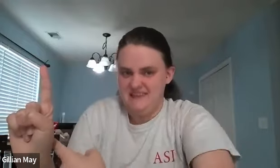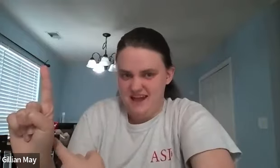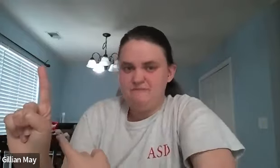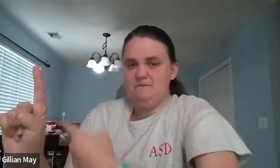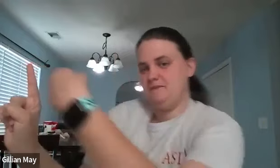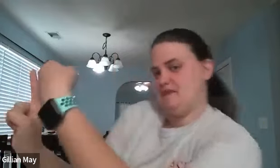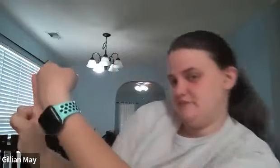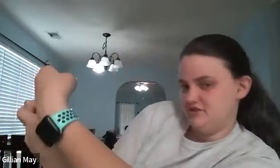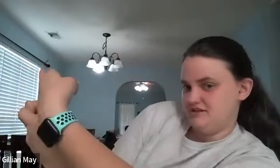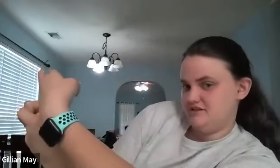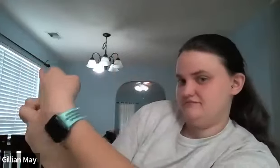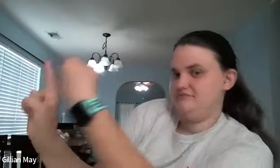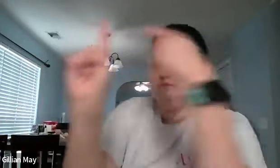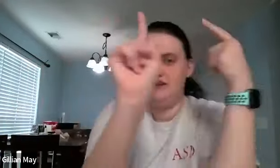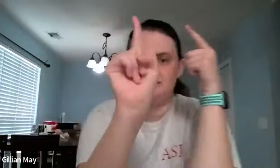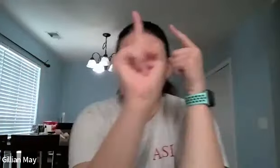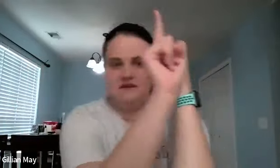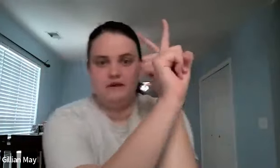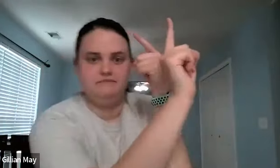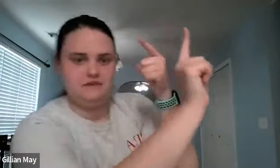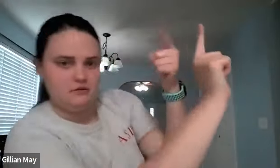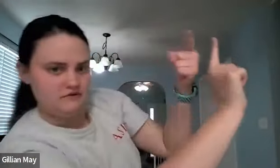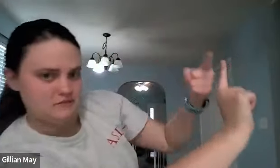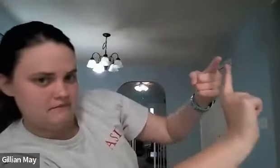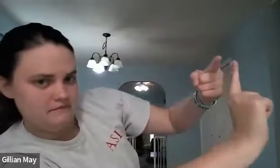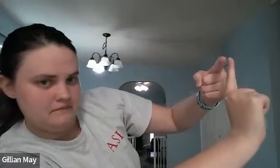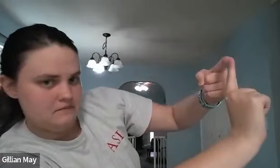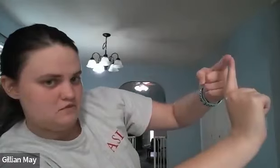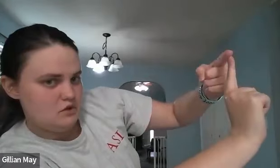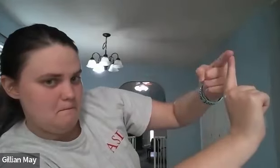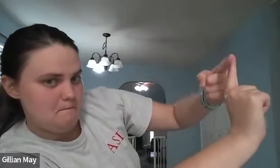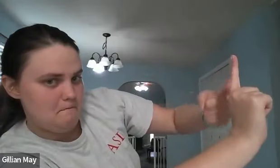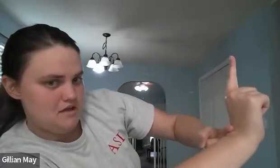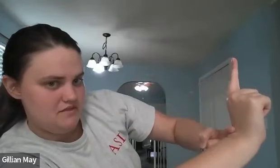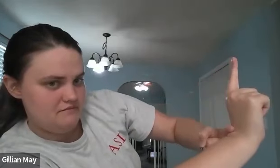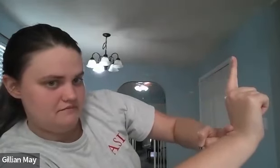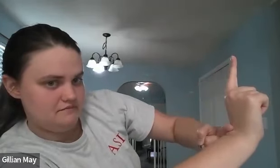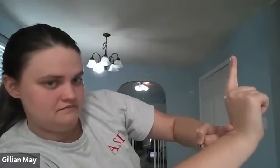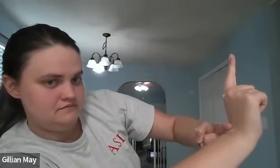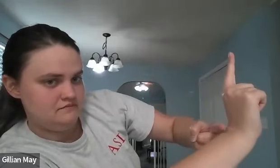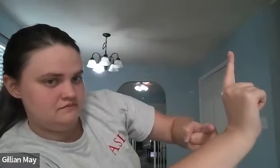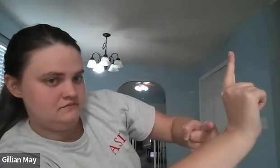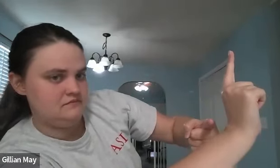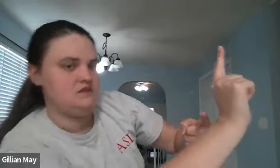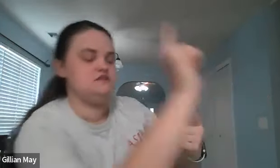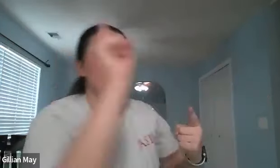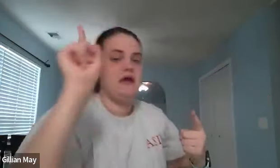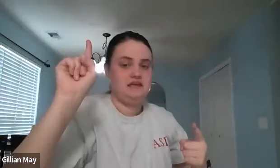Yeah. I'm going to try to turn. Nope, you can't see it that way. I'll go this way. So month. So Maggie,